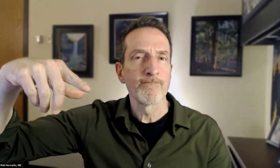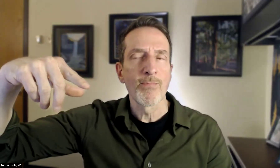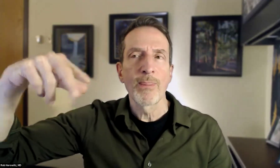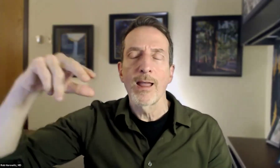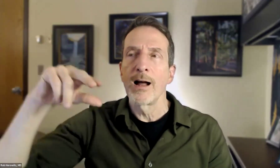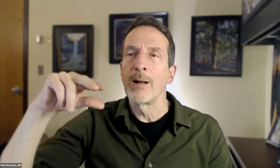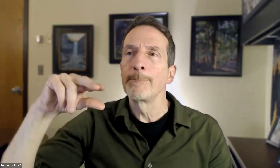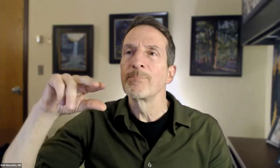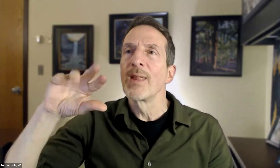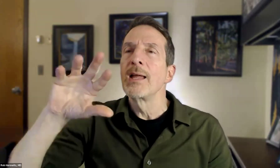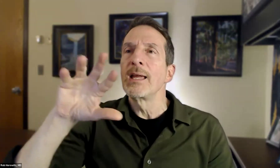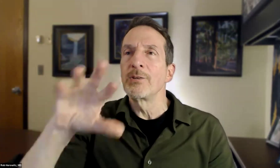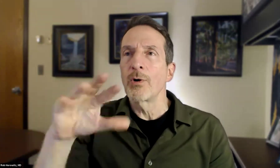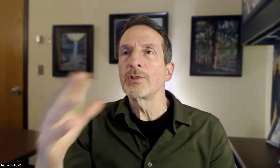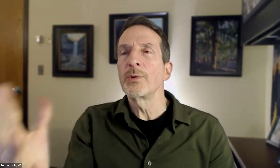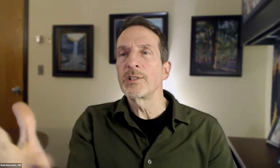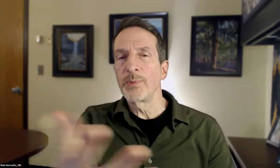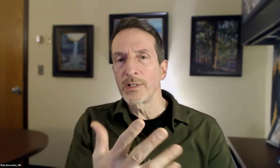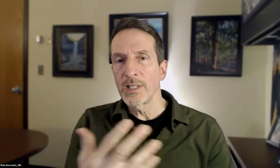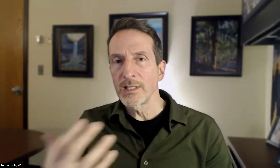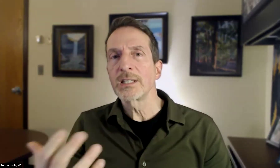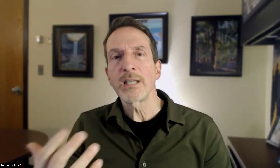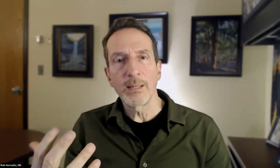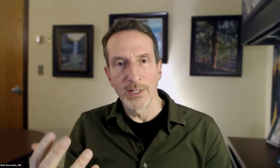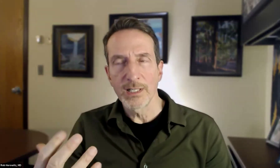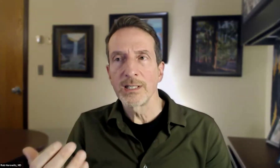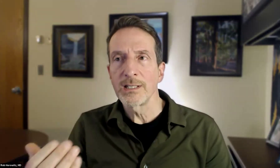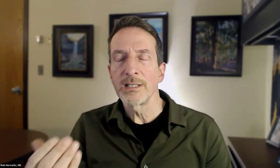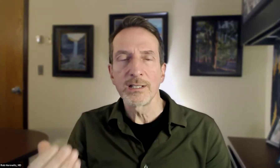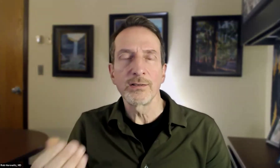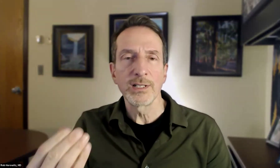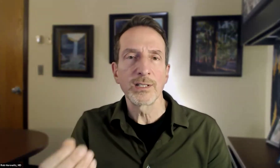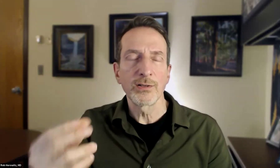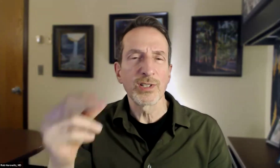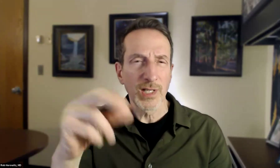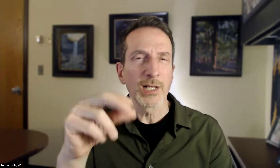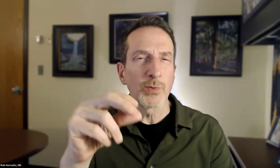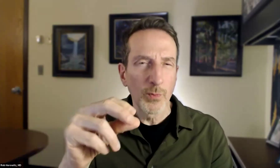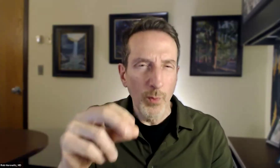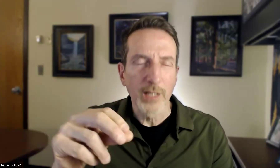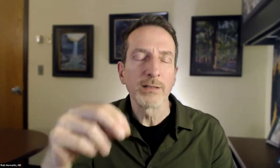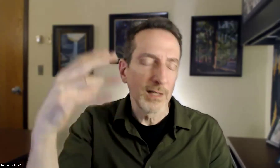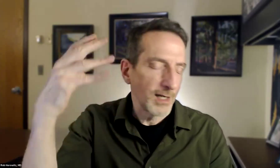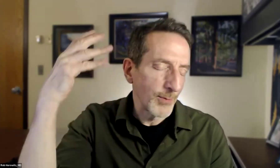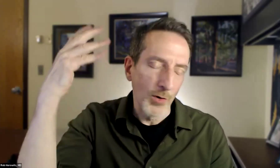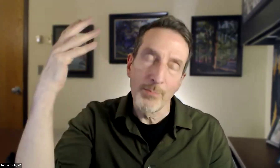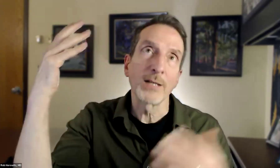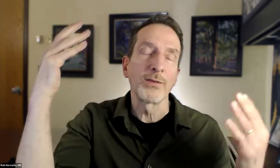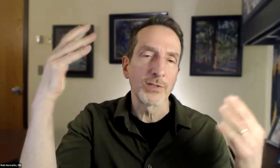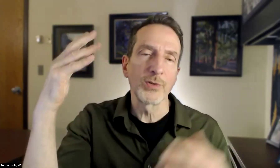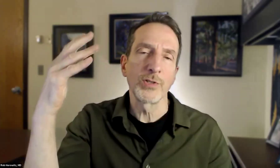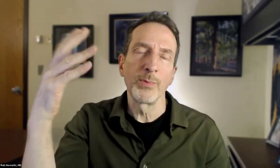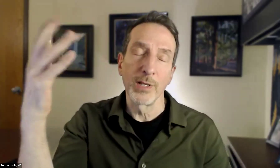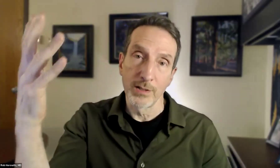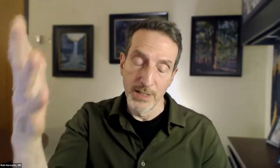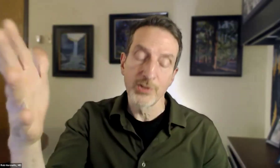yet. Um, In order to experience psilocybin, since it is still considered Schedule 1, again, I'm going back